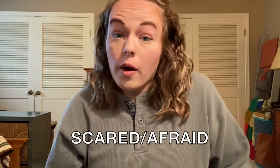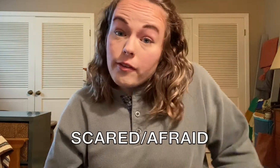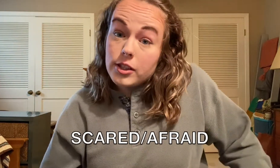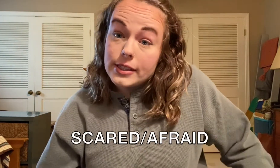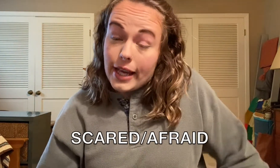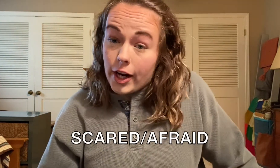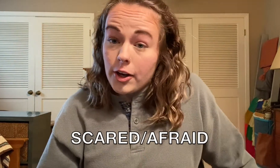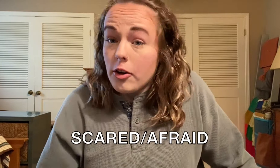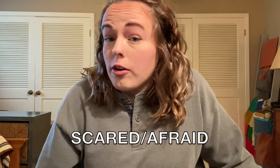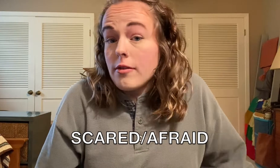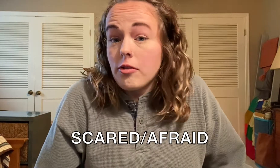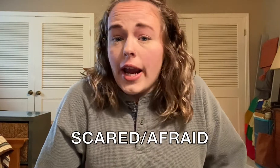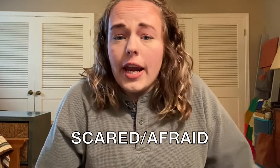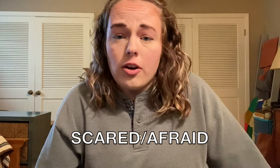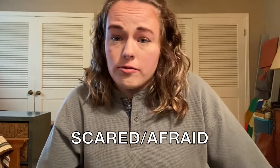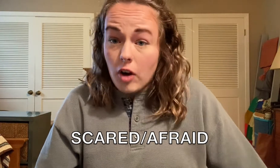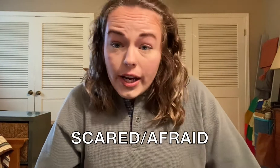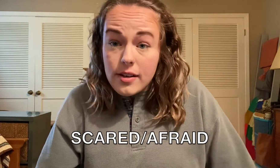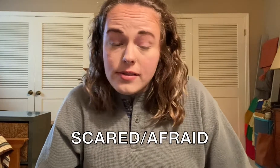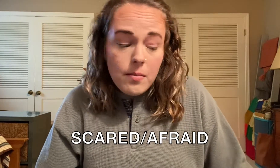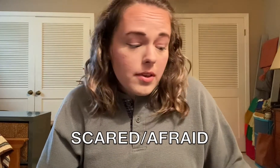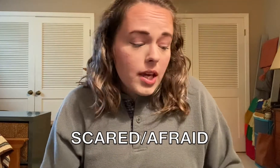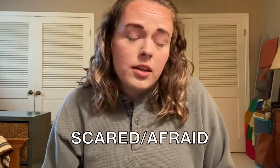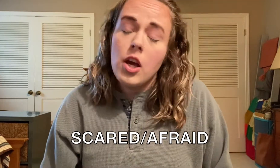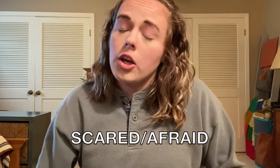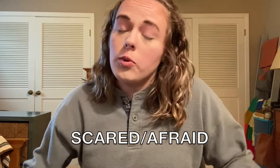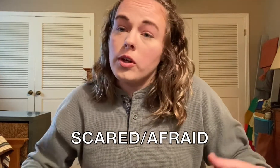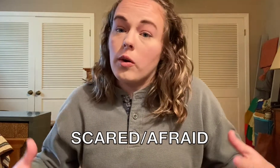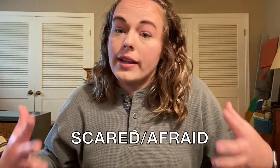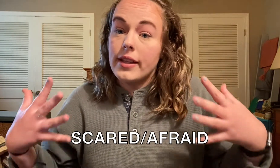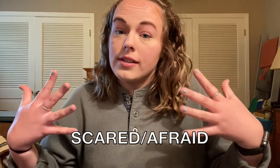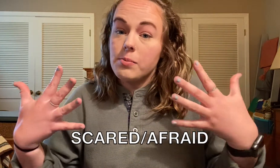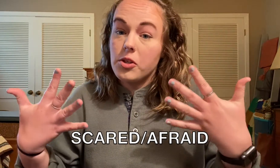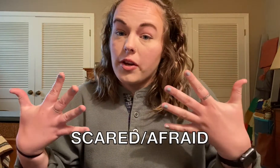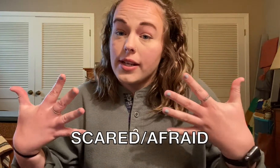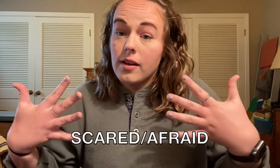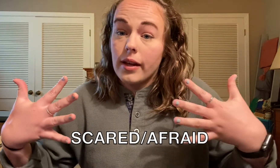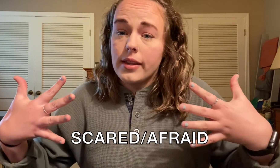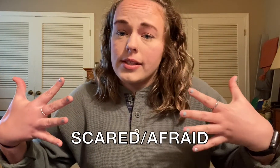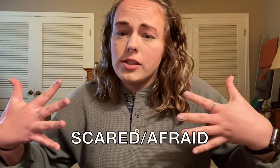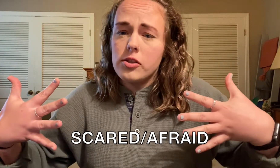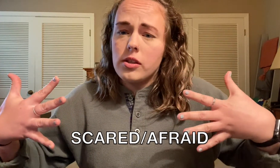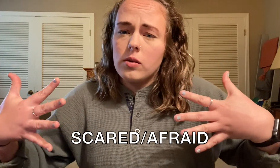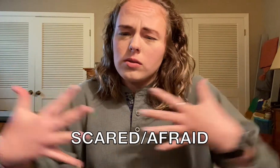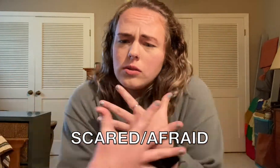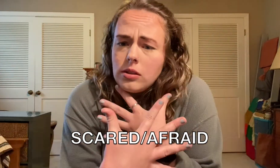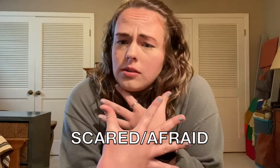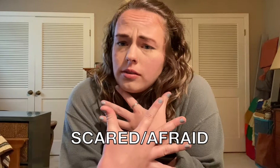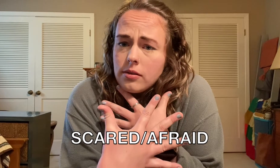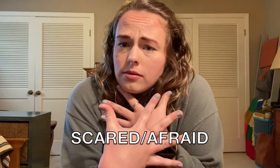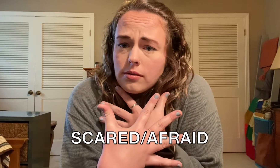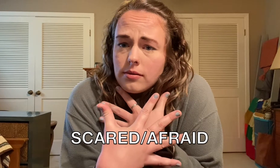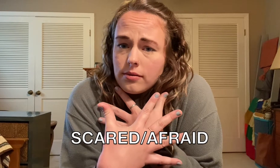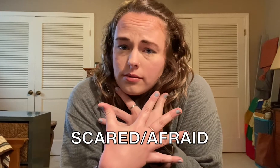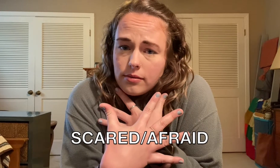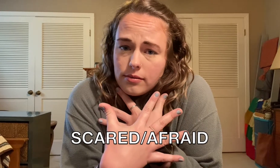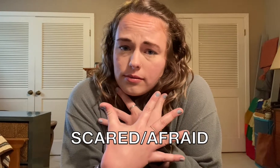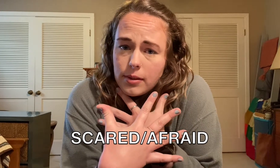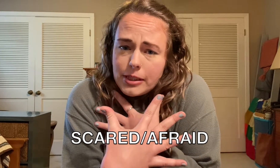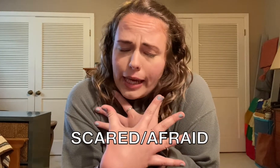ever scared or afraid or frightened of something, you would go like this. Put your hands out like this and just go, oof, I'm